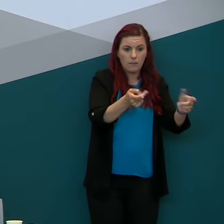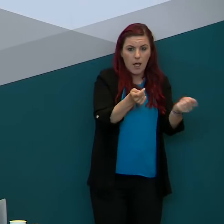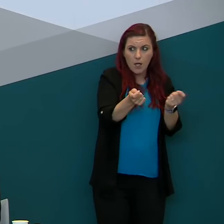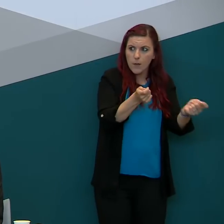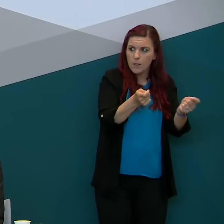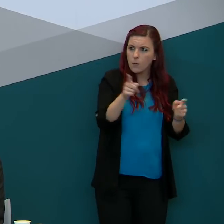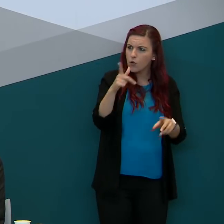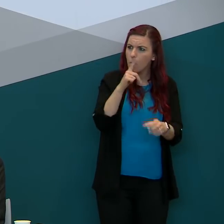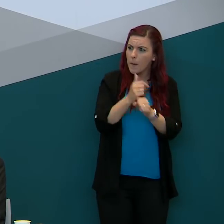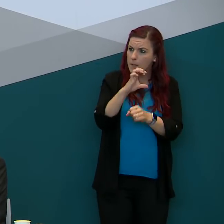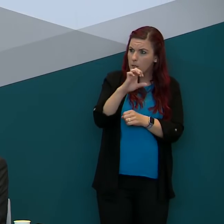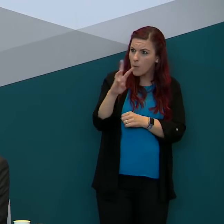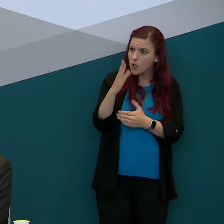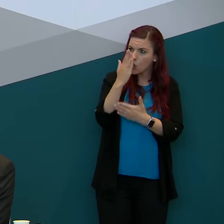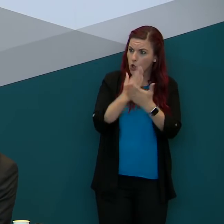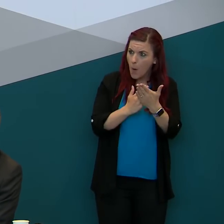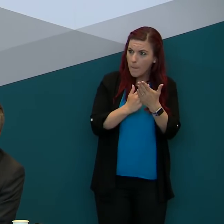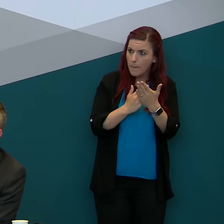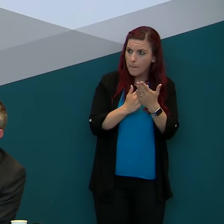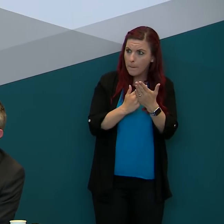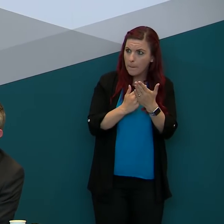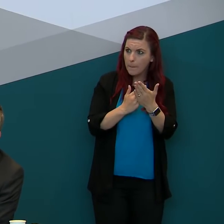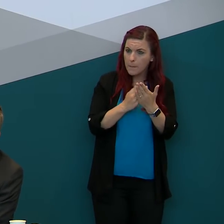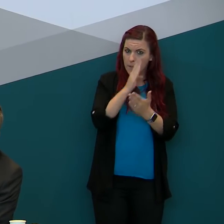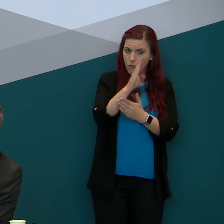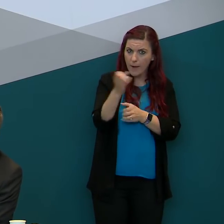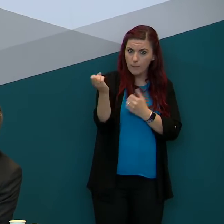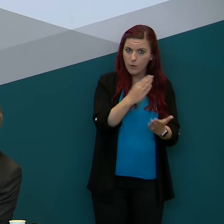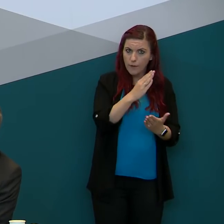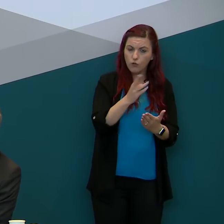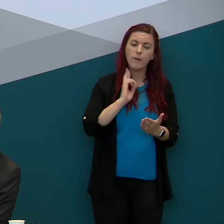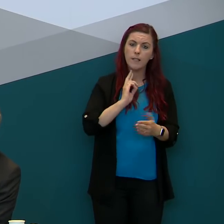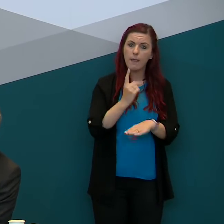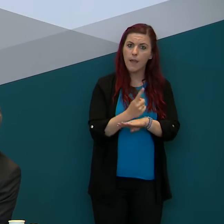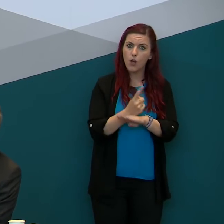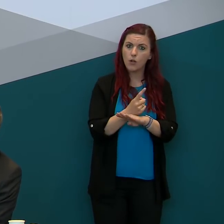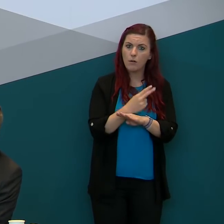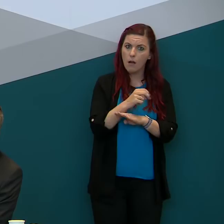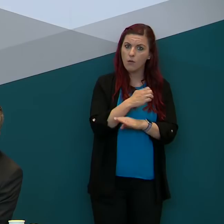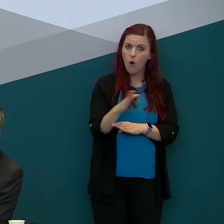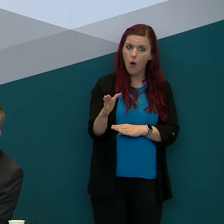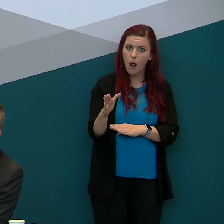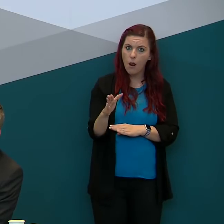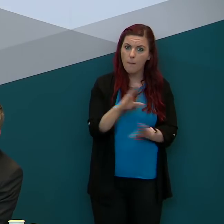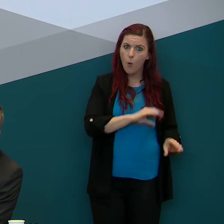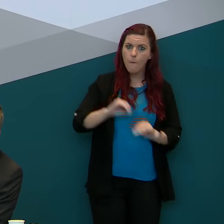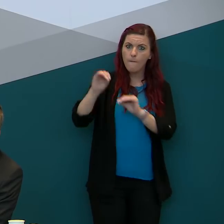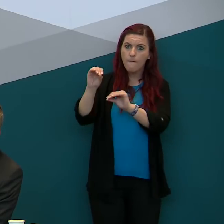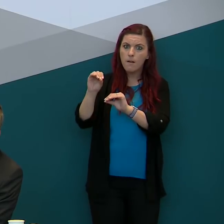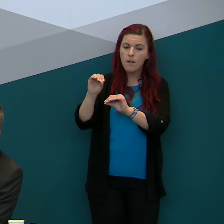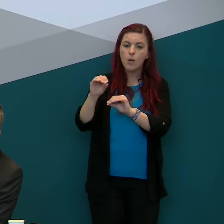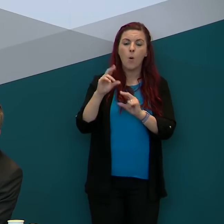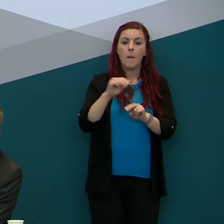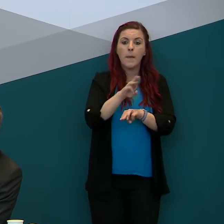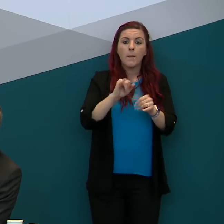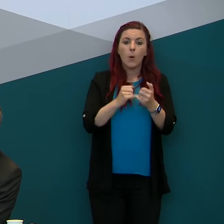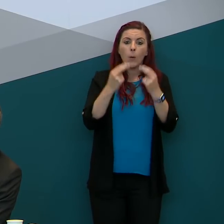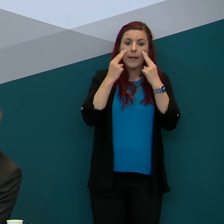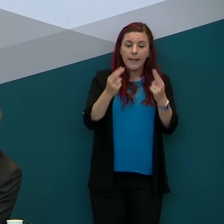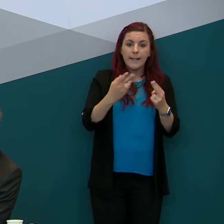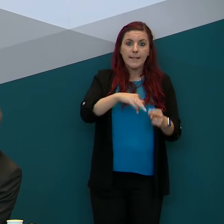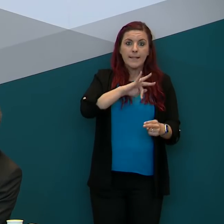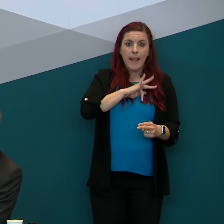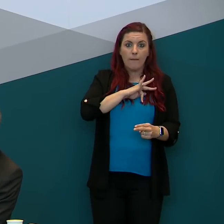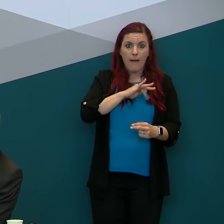is available to some direct provision residents, not all? No, for people who require self-isolation and where that's